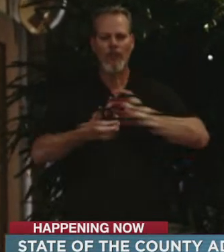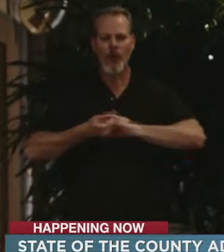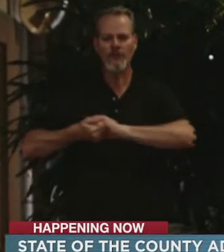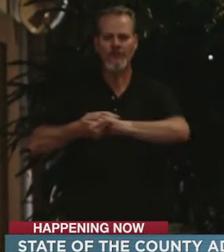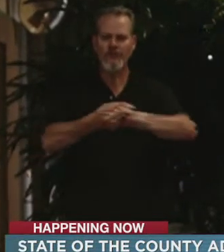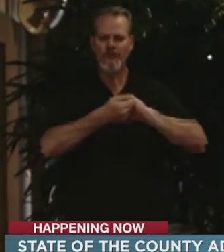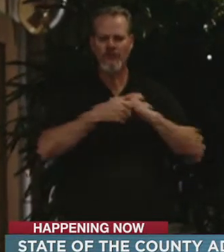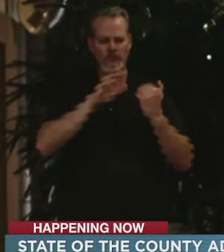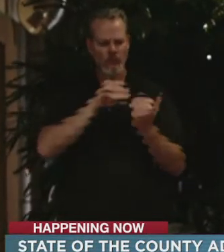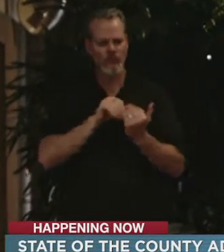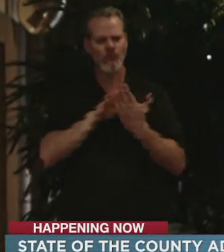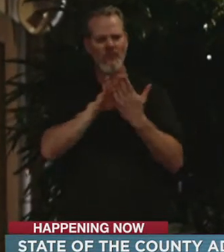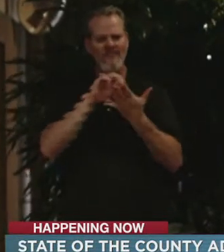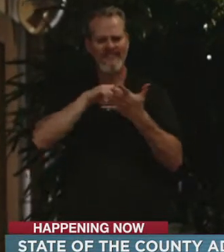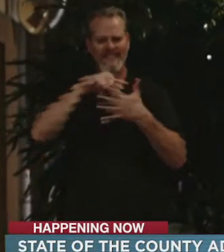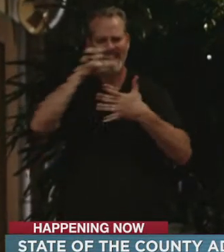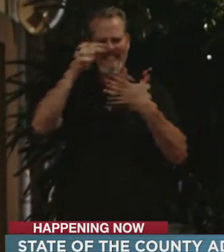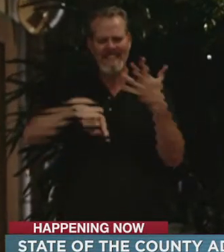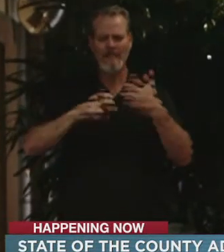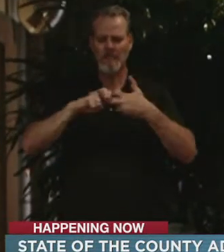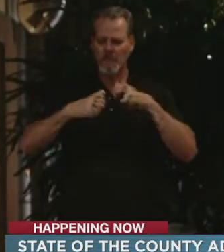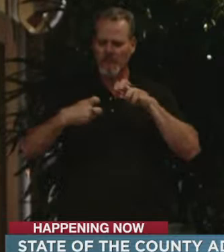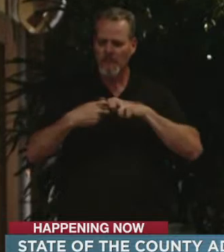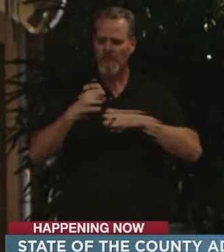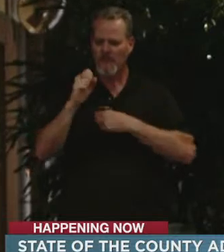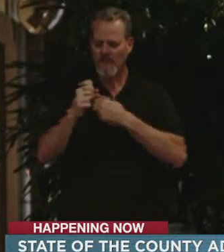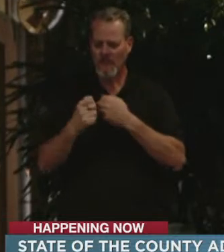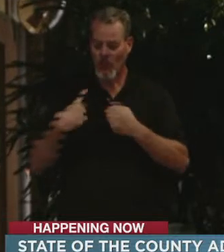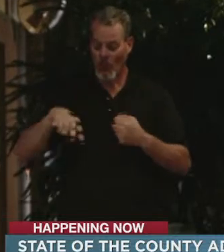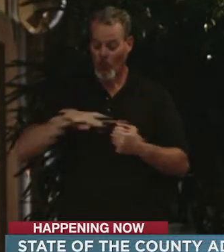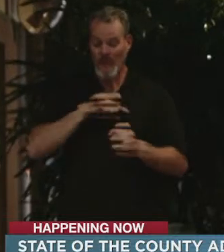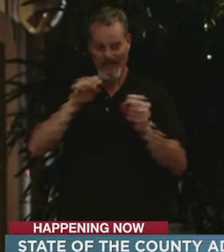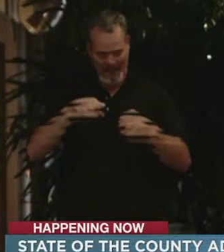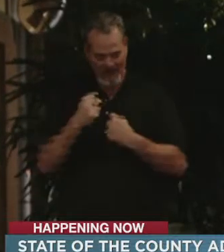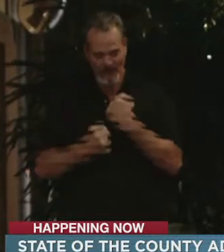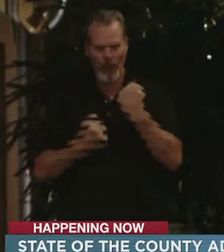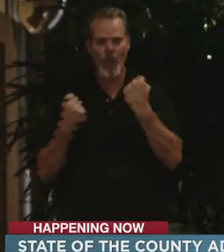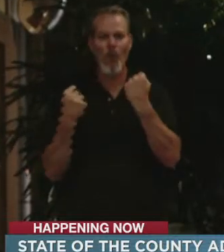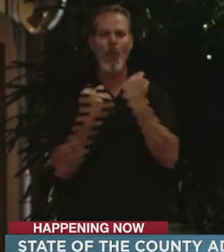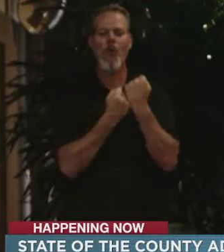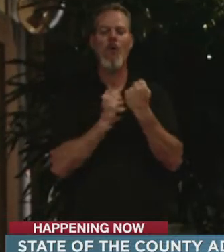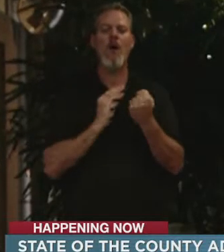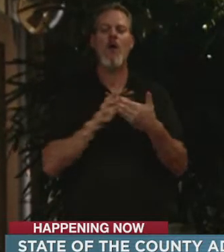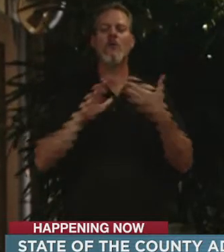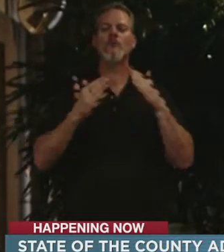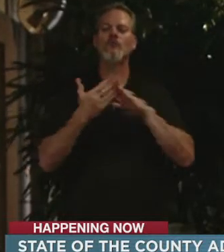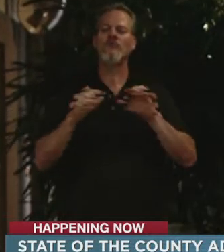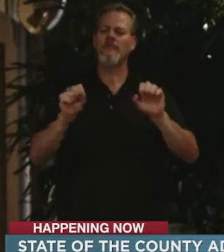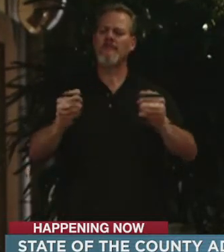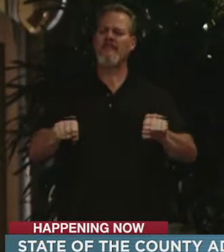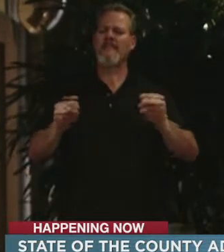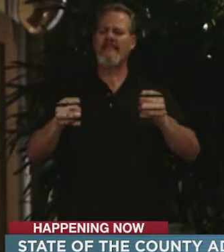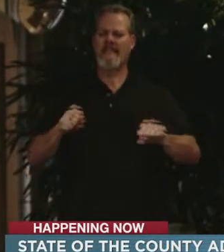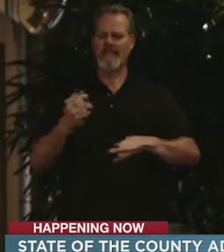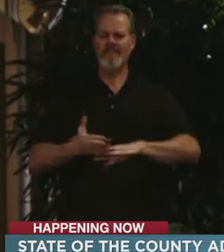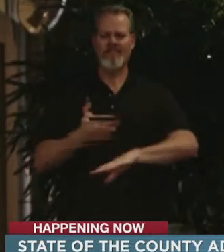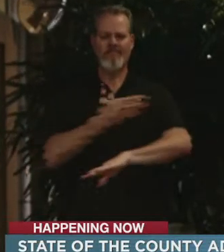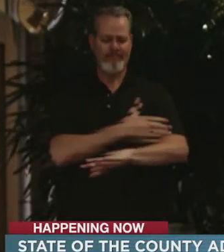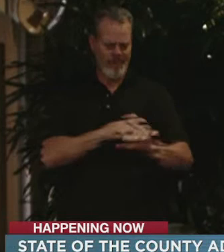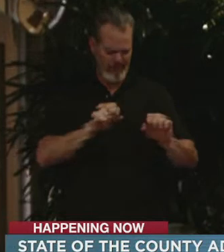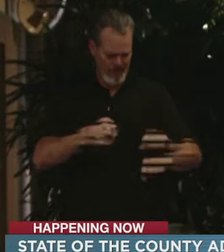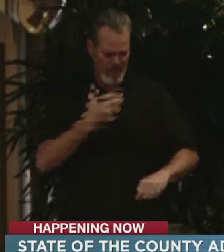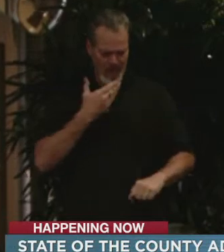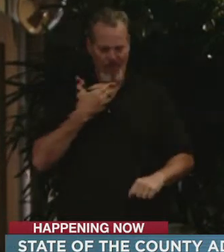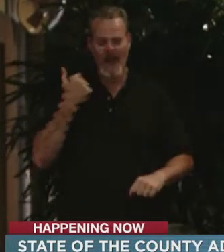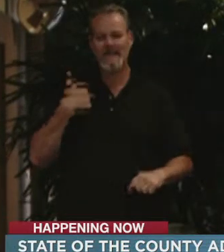these issues that are so that we can support our communities to the best of our ability. I was thinking as I was